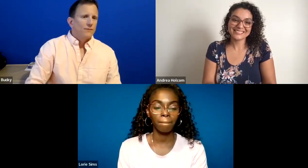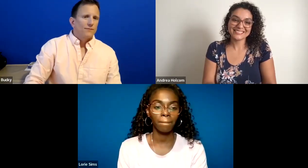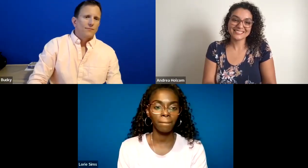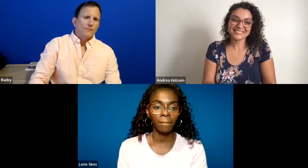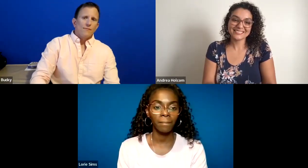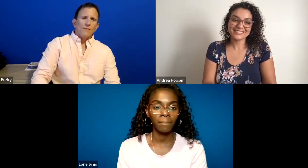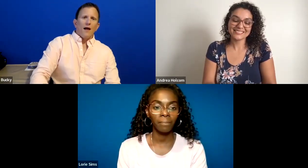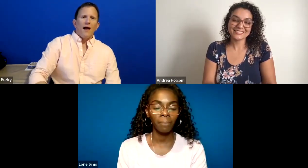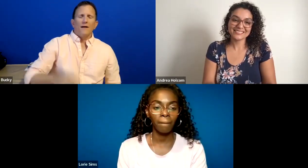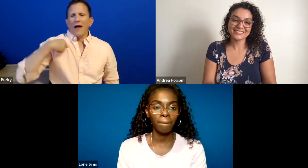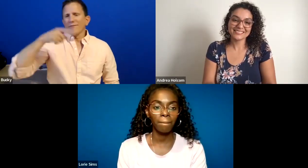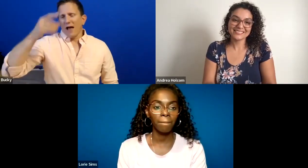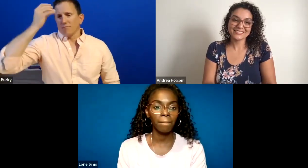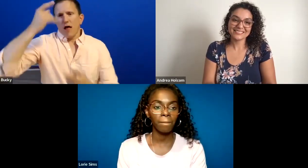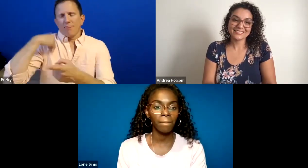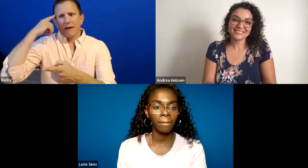Thank you. Thank you.